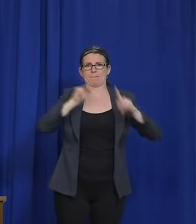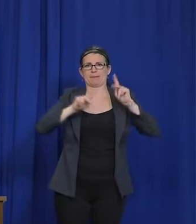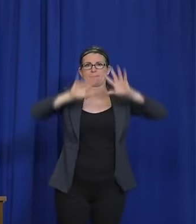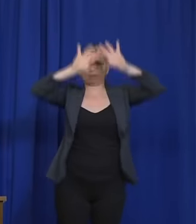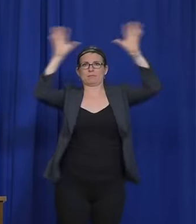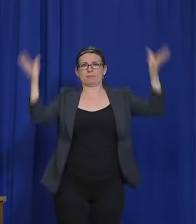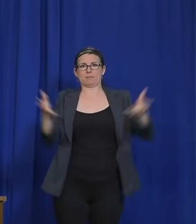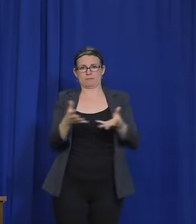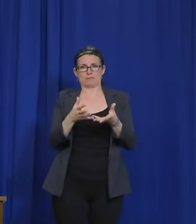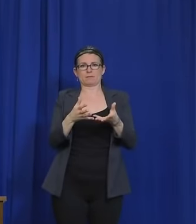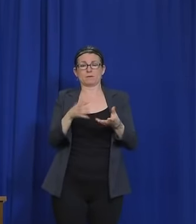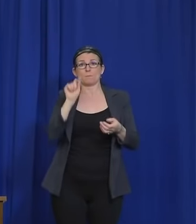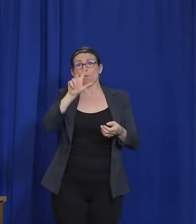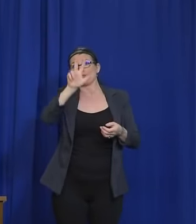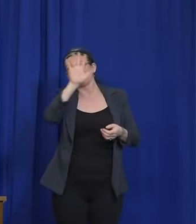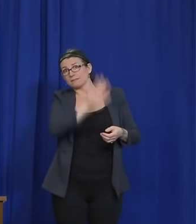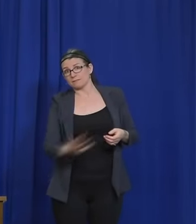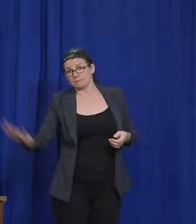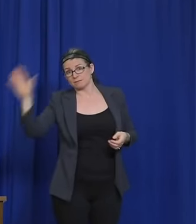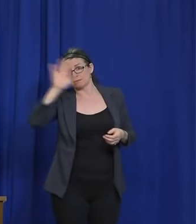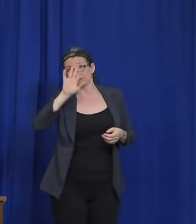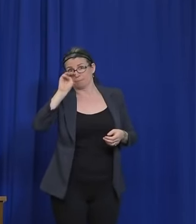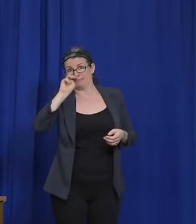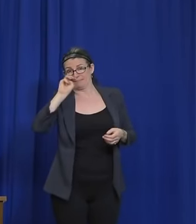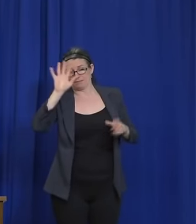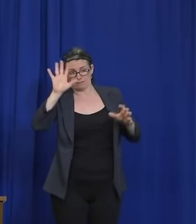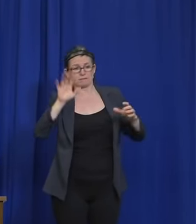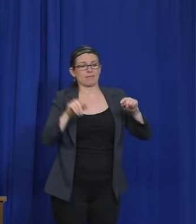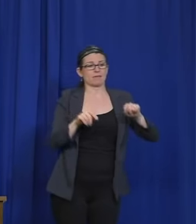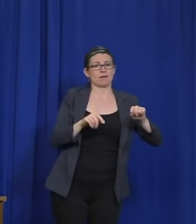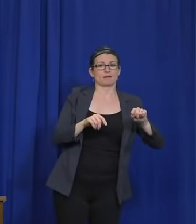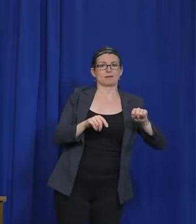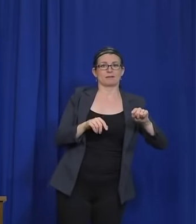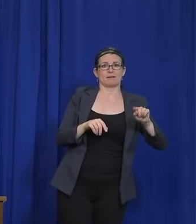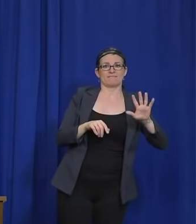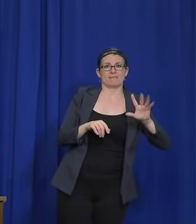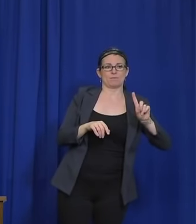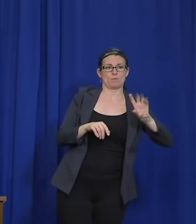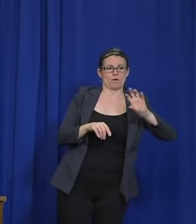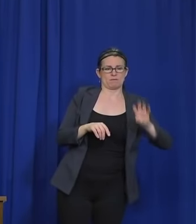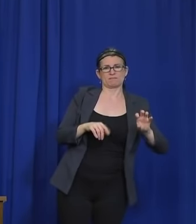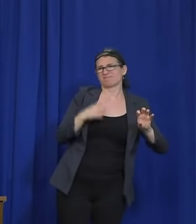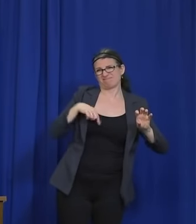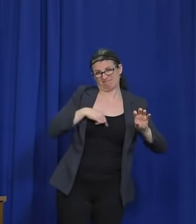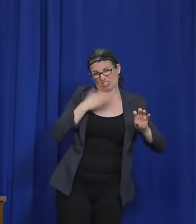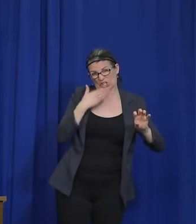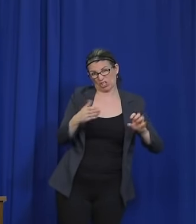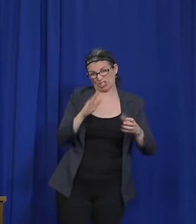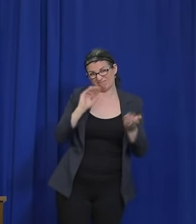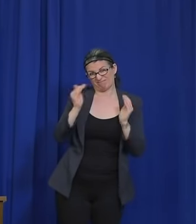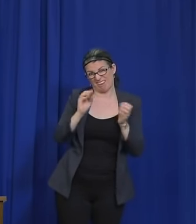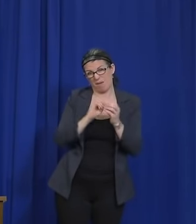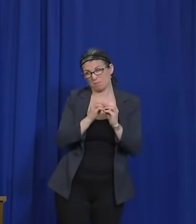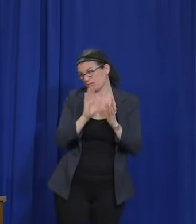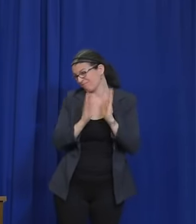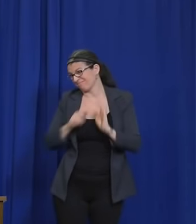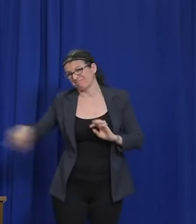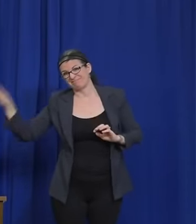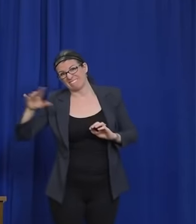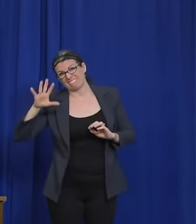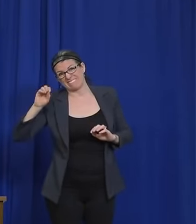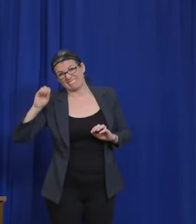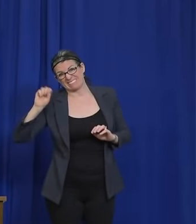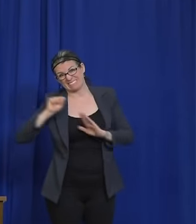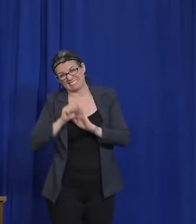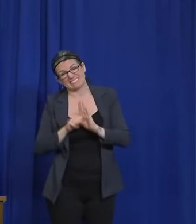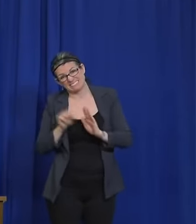spoke about, as well as our older residents. But going to people who exhibit symptoms,